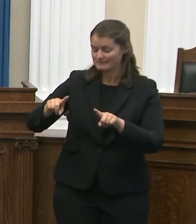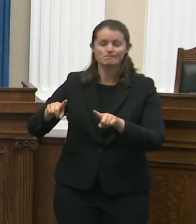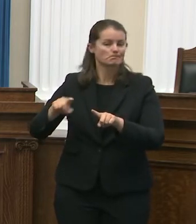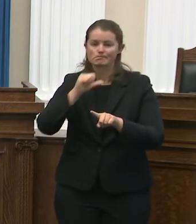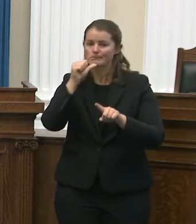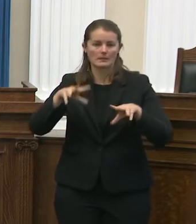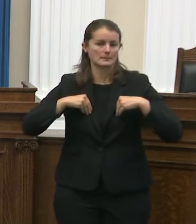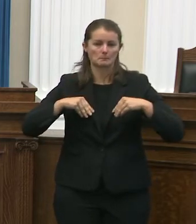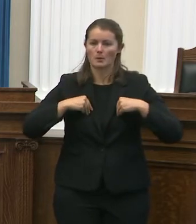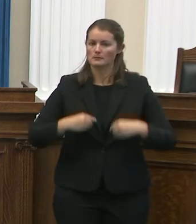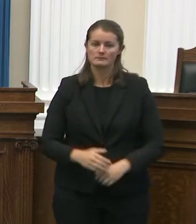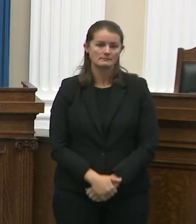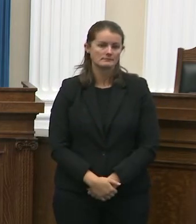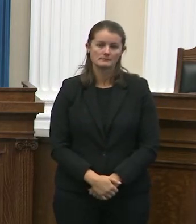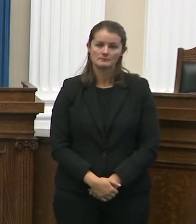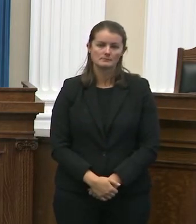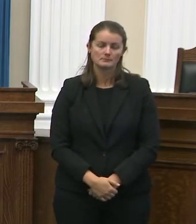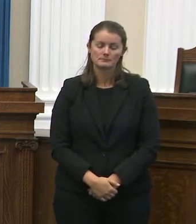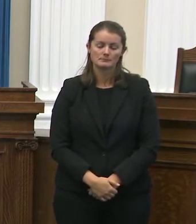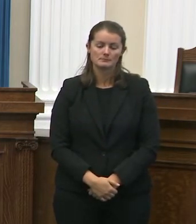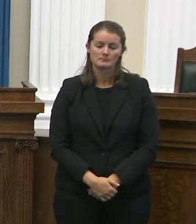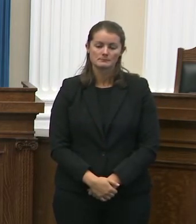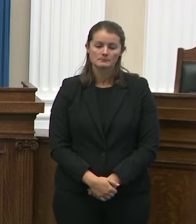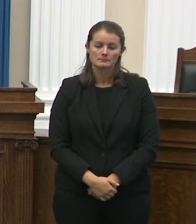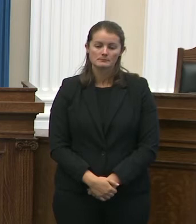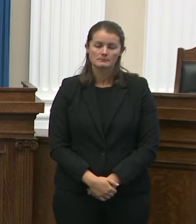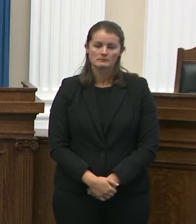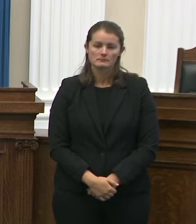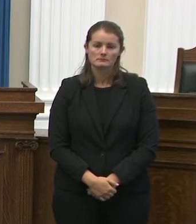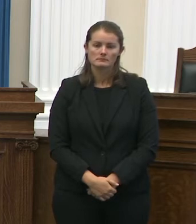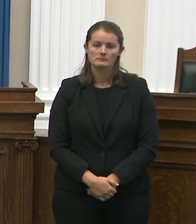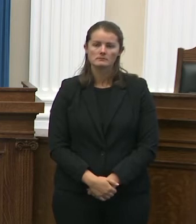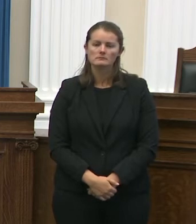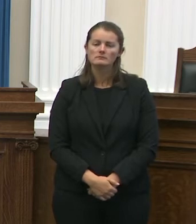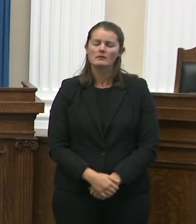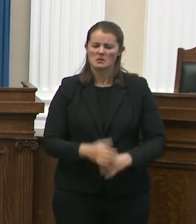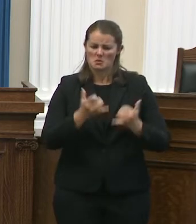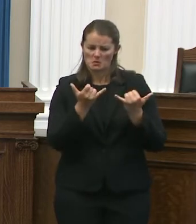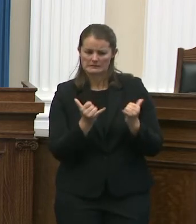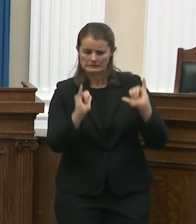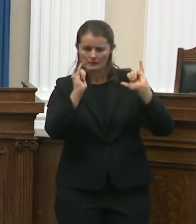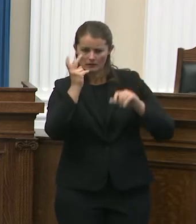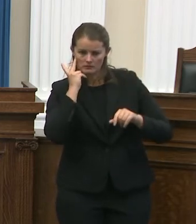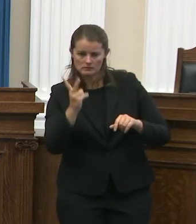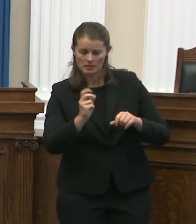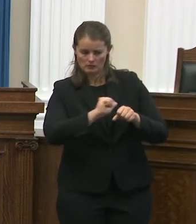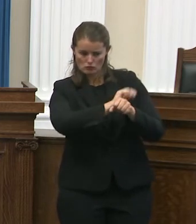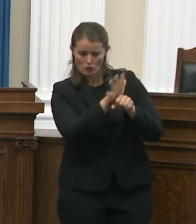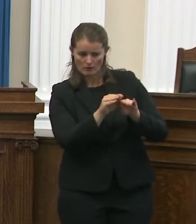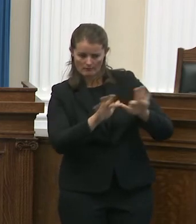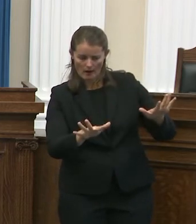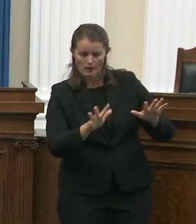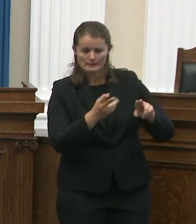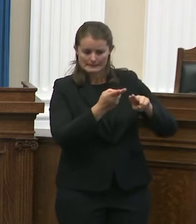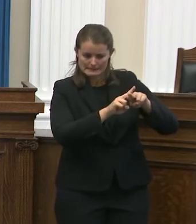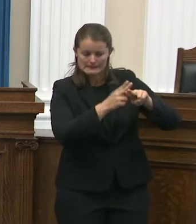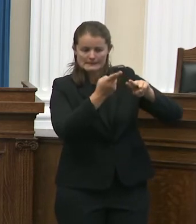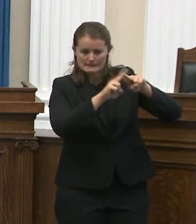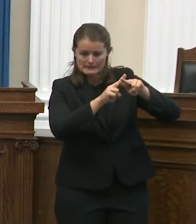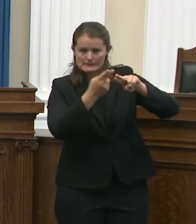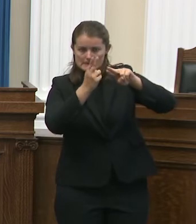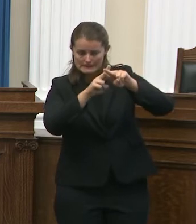unacceptable. We are still watching the continued increase in our confirmed and suspected